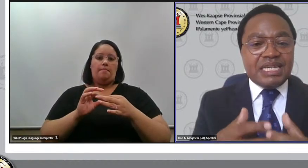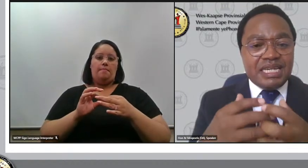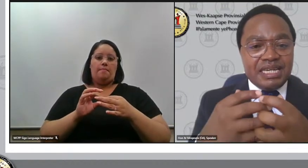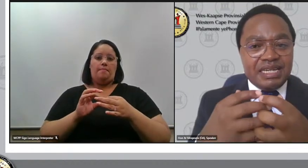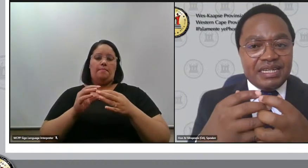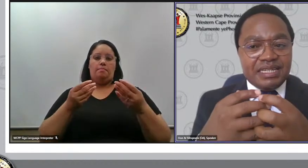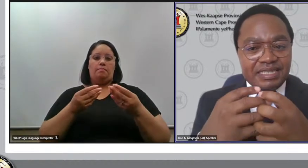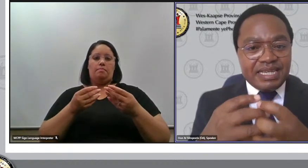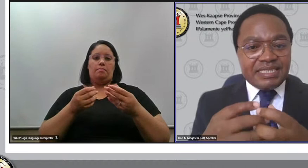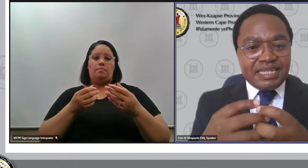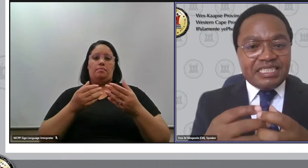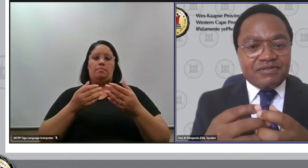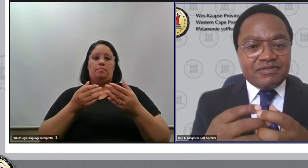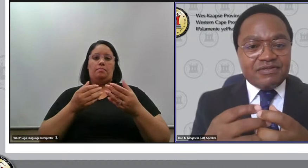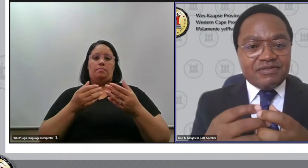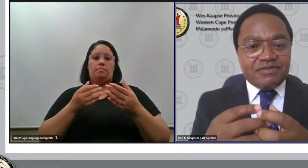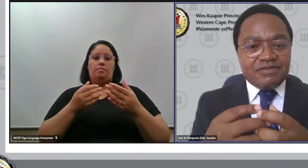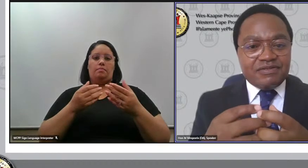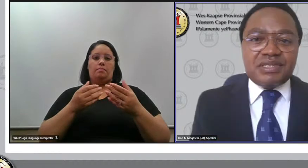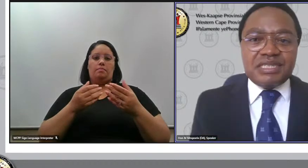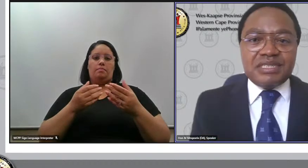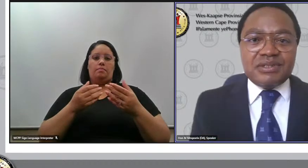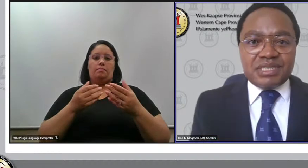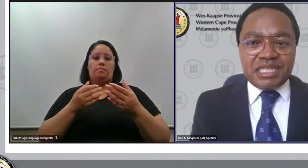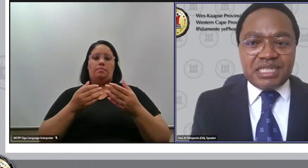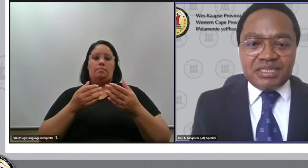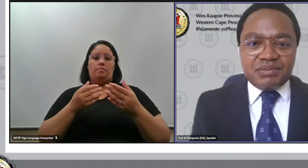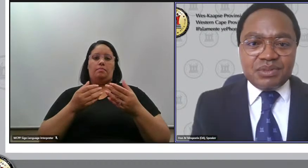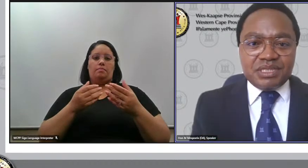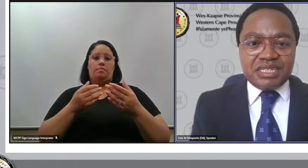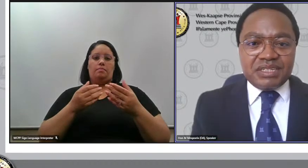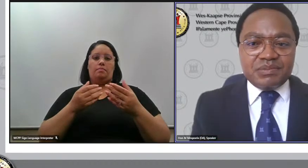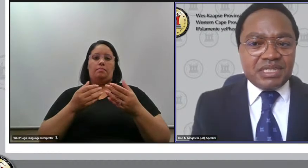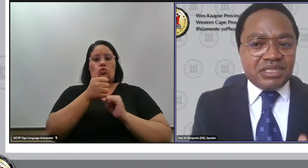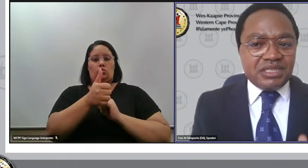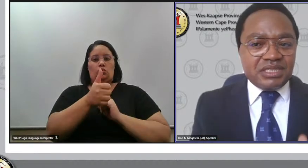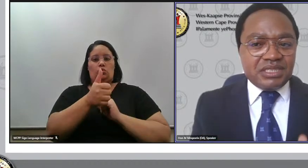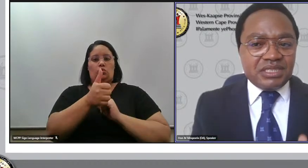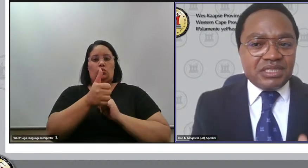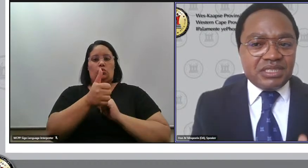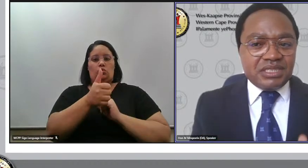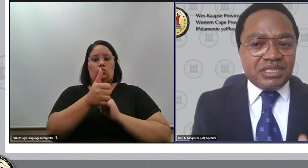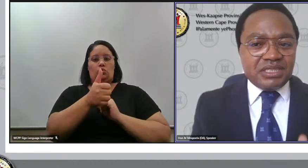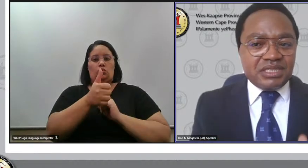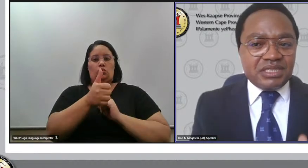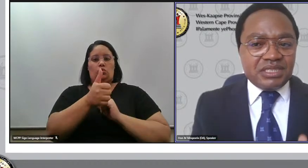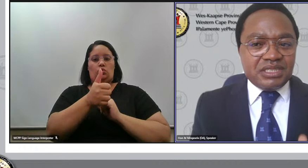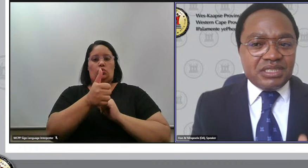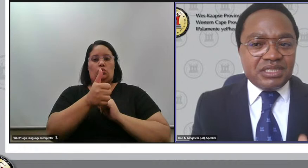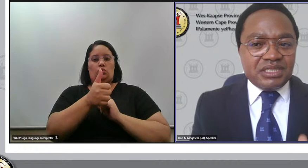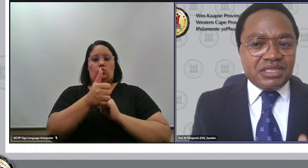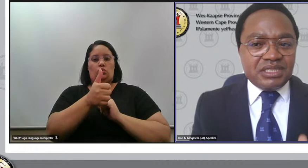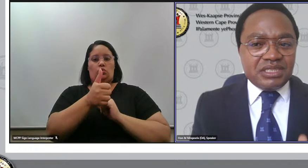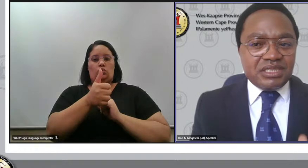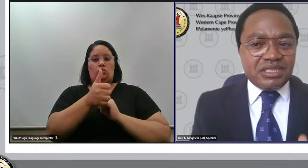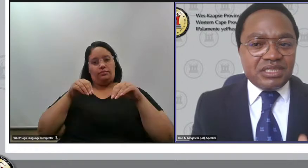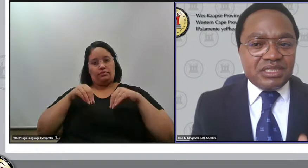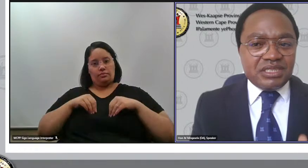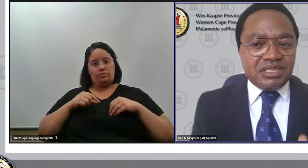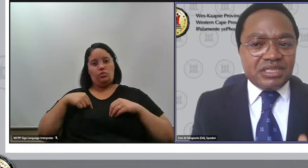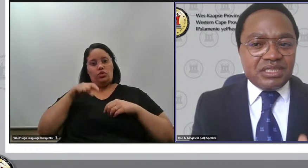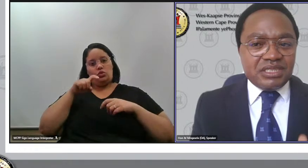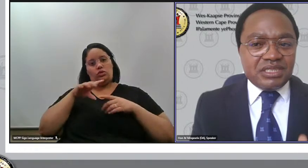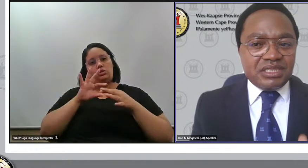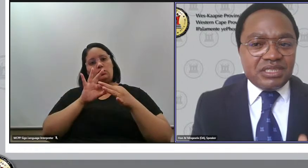institution as the executive authority and of course yourselves as political party. So I take that point. We should be engaging, and of course I